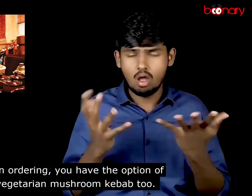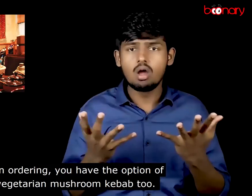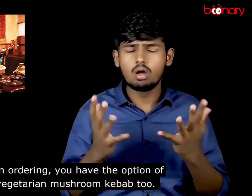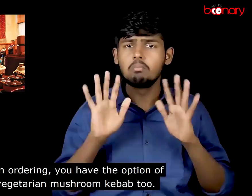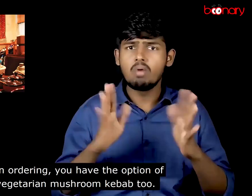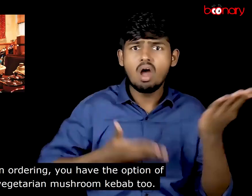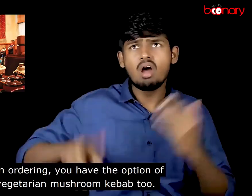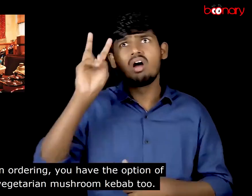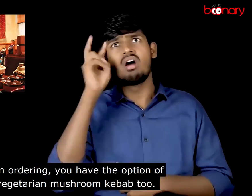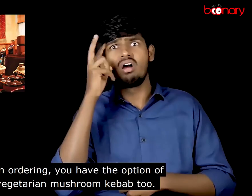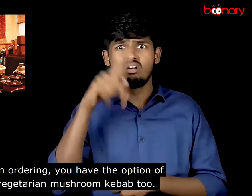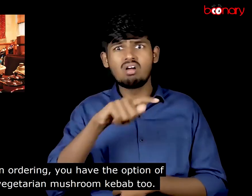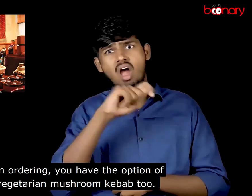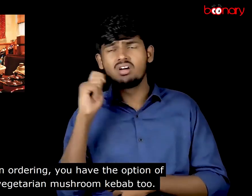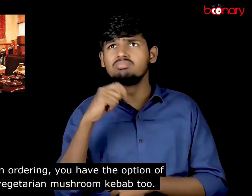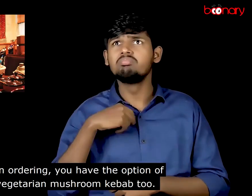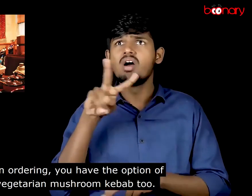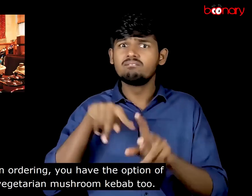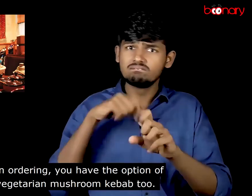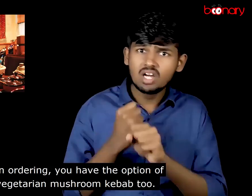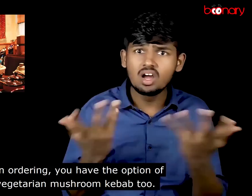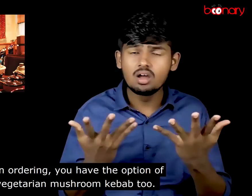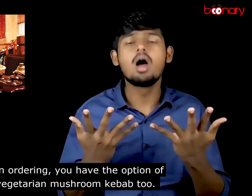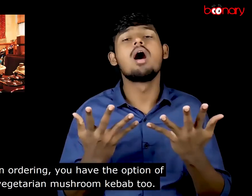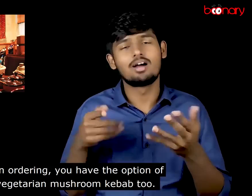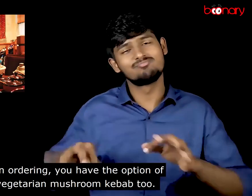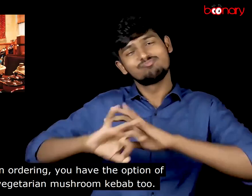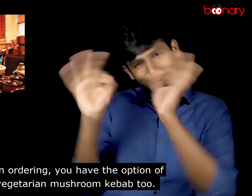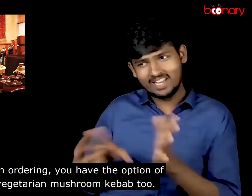When ordering, you have the option of a vegetarian mushroom kebab too.